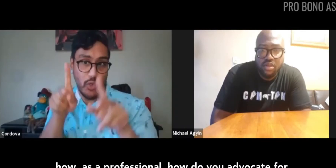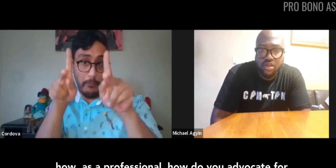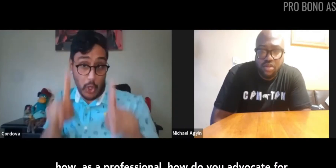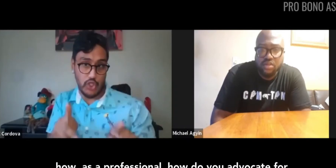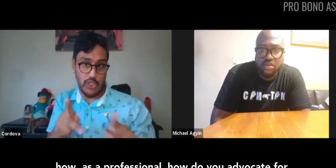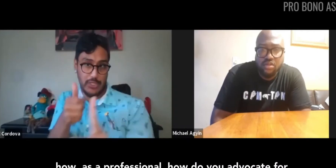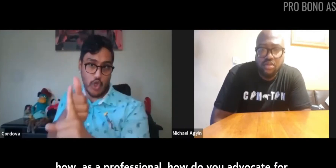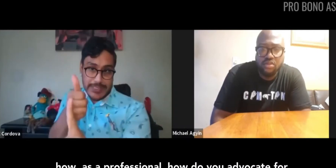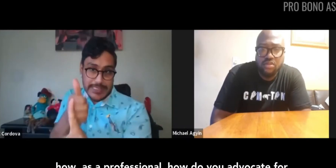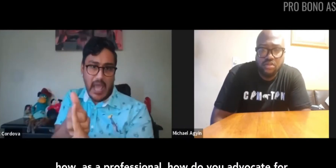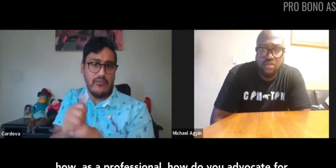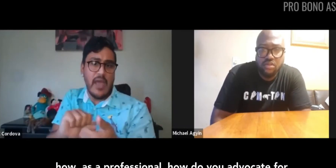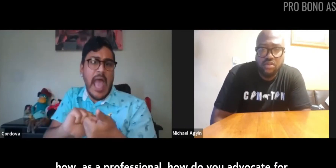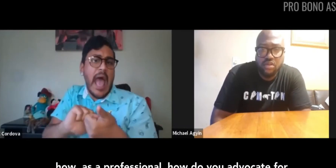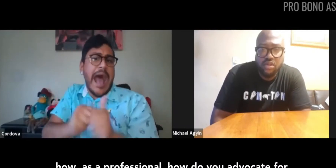a professional,